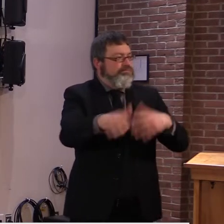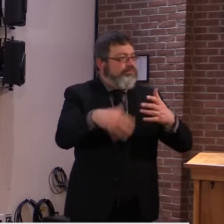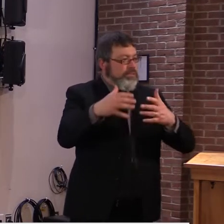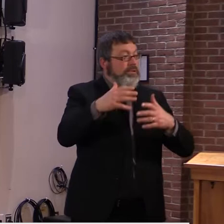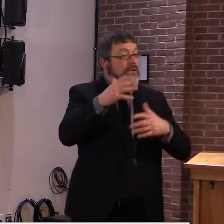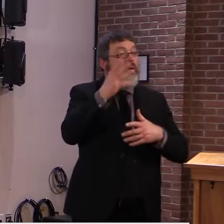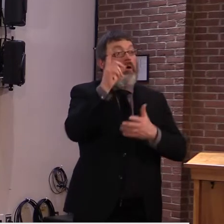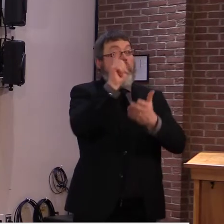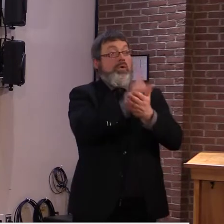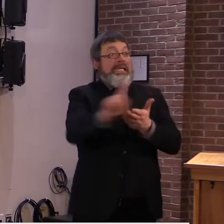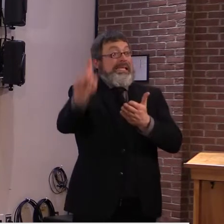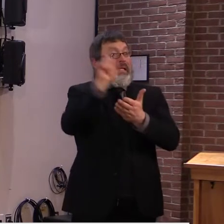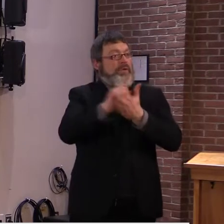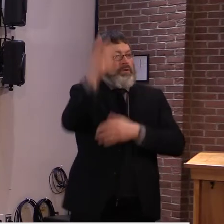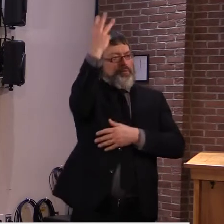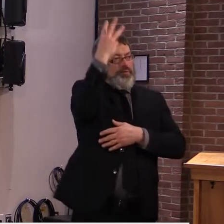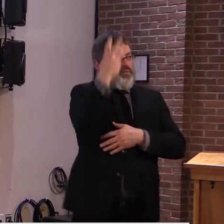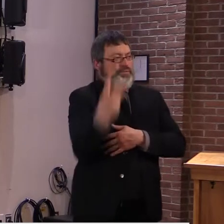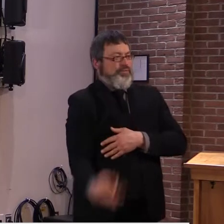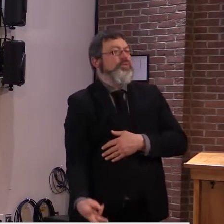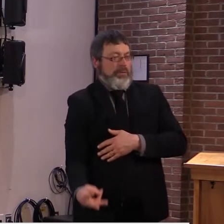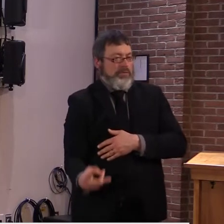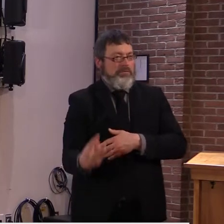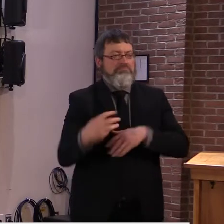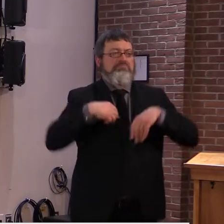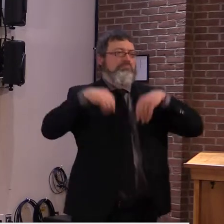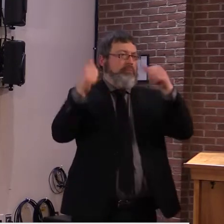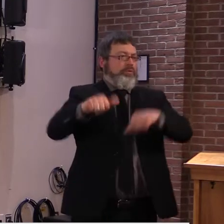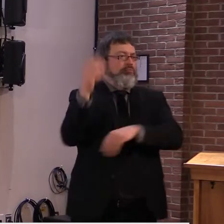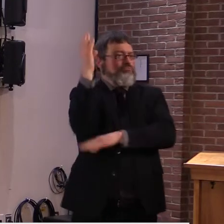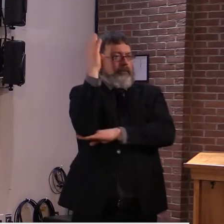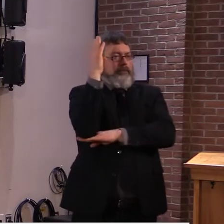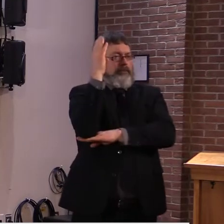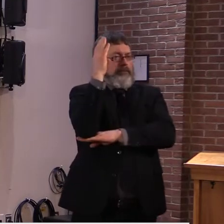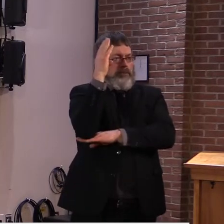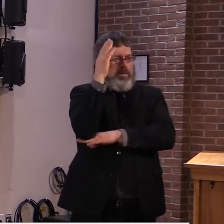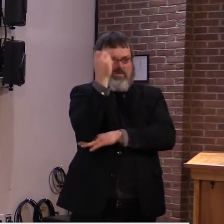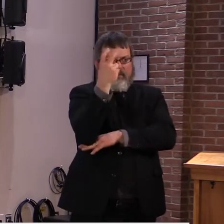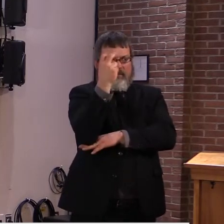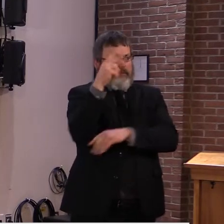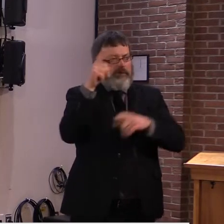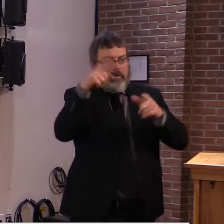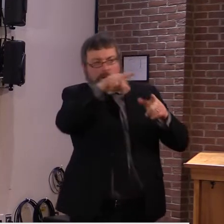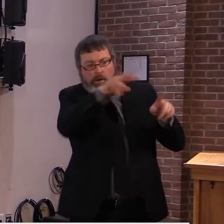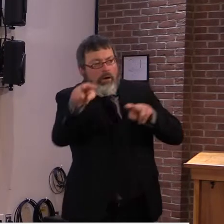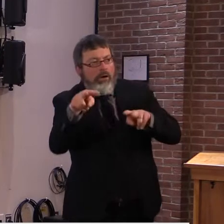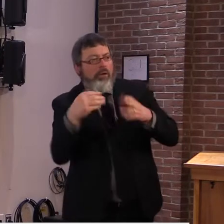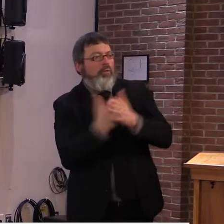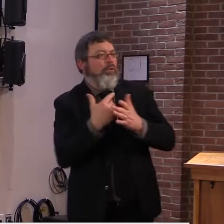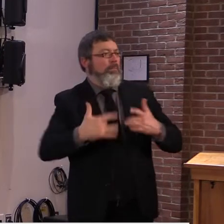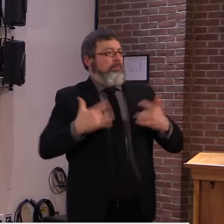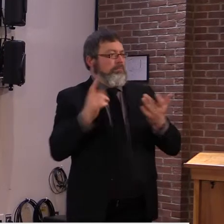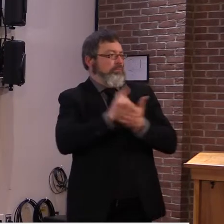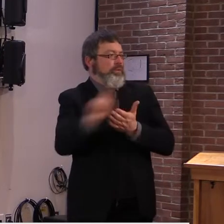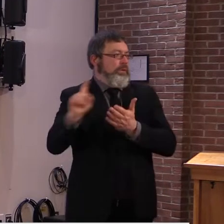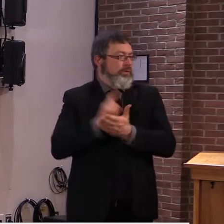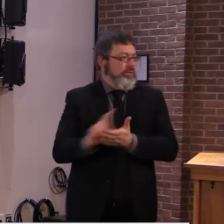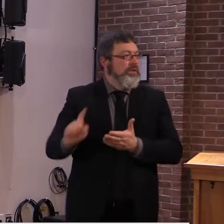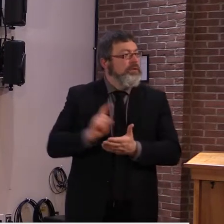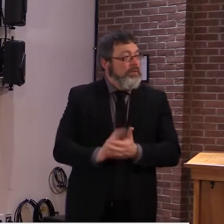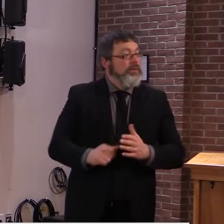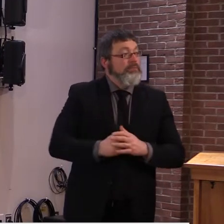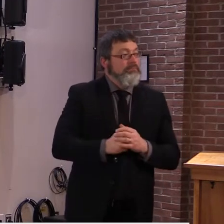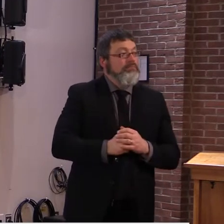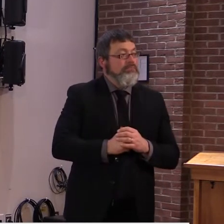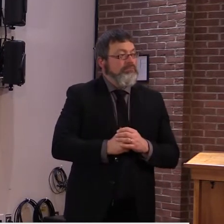updates. I want to thank our immunization and data teams for their excellent and rapid work in continuing to